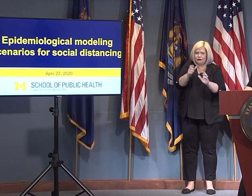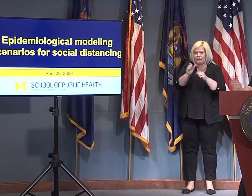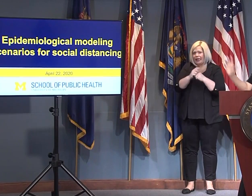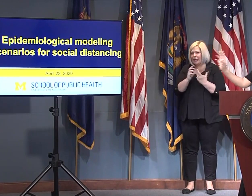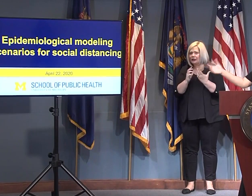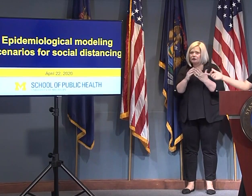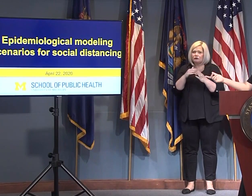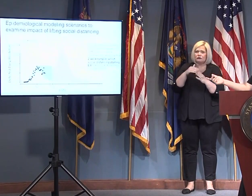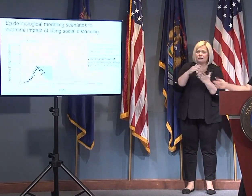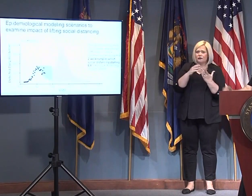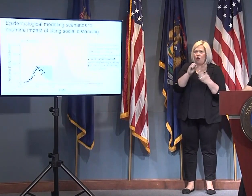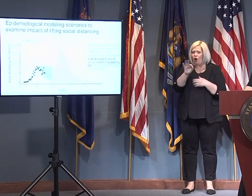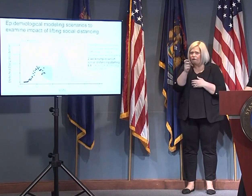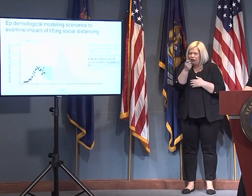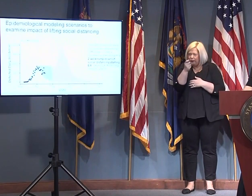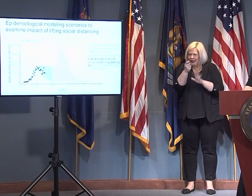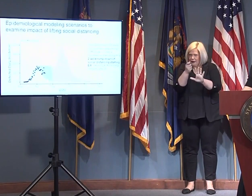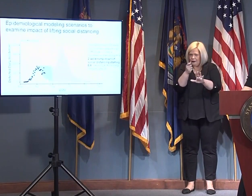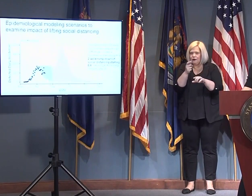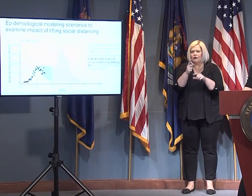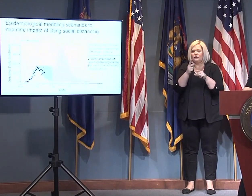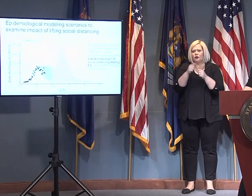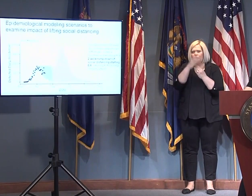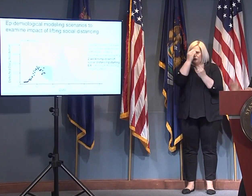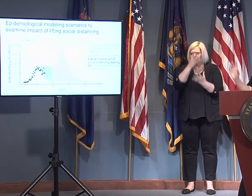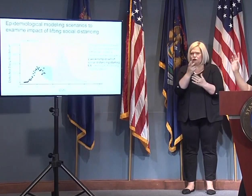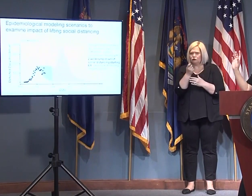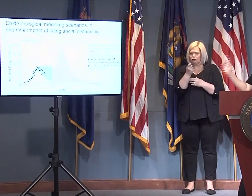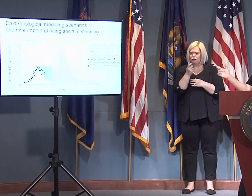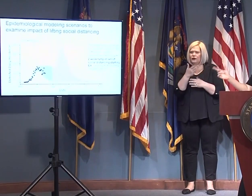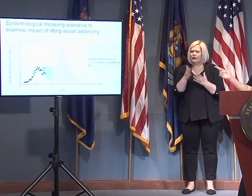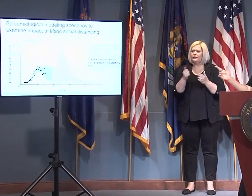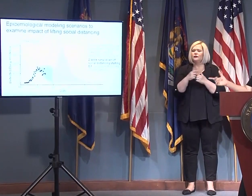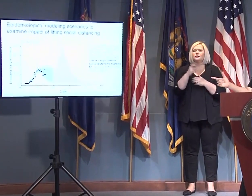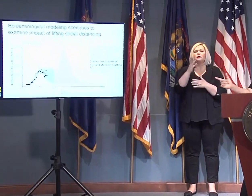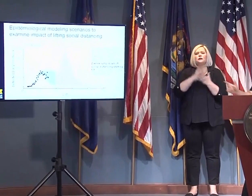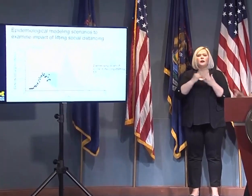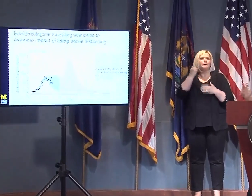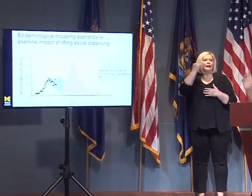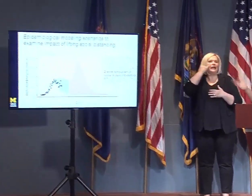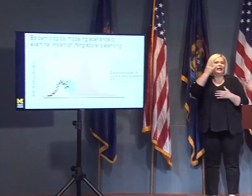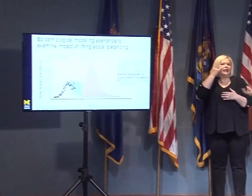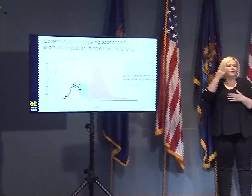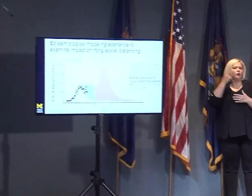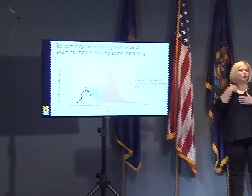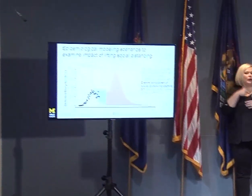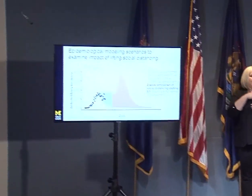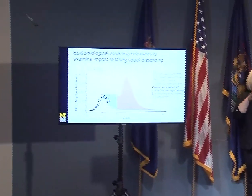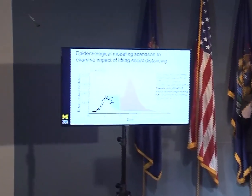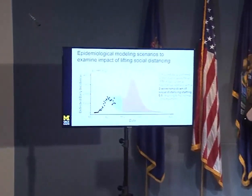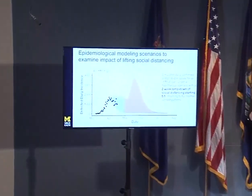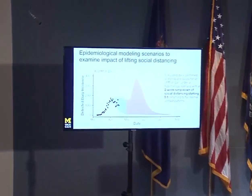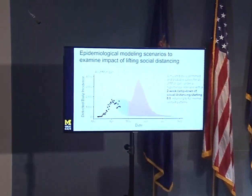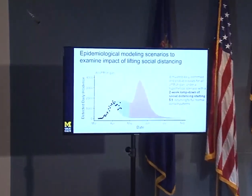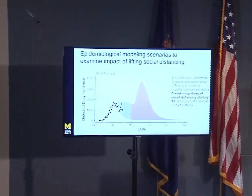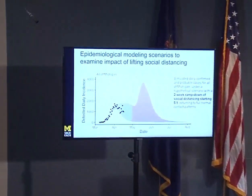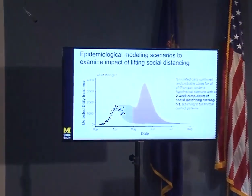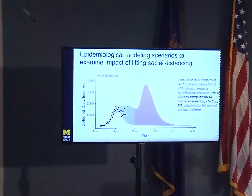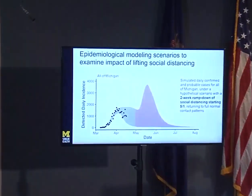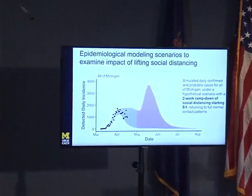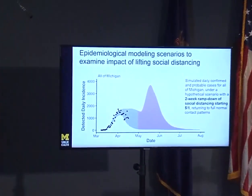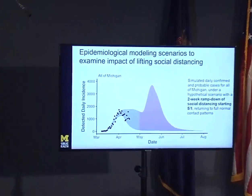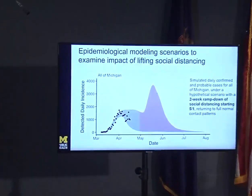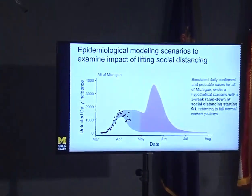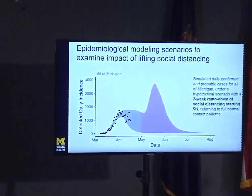I wanted to show a couple of things. So here's some hypothetical scenario where